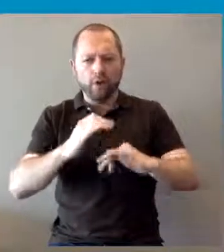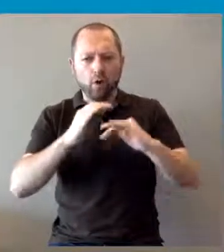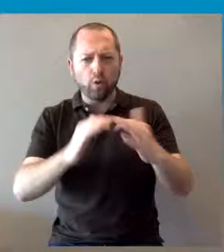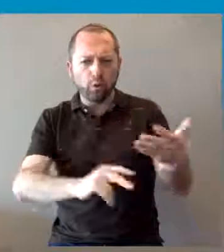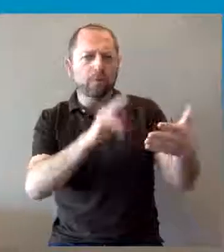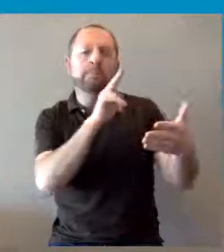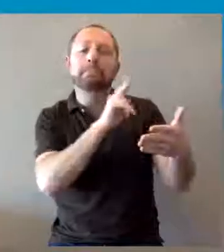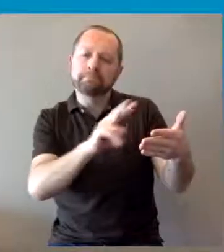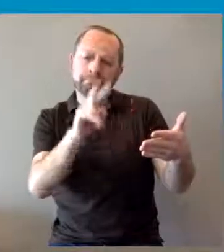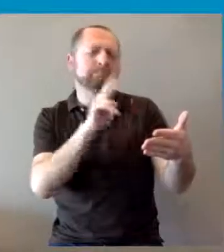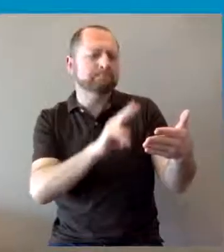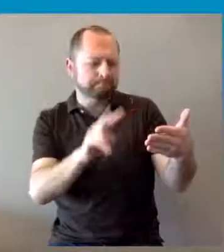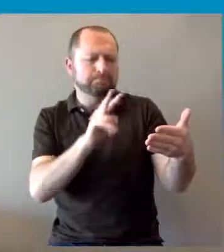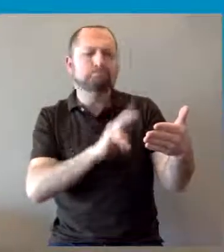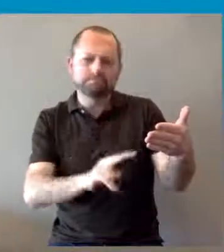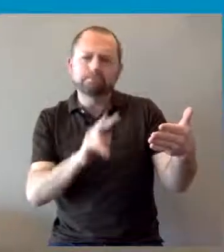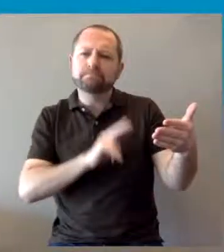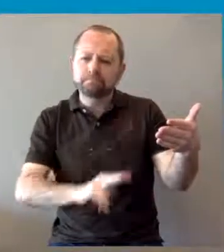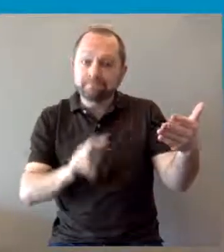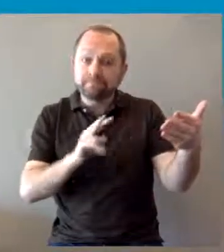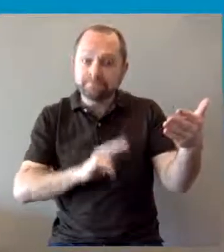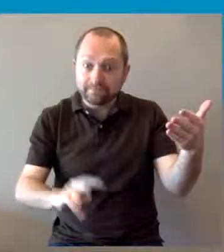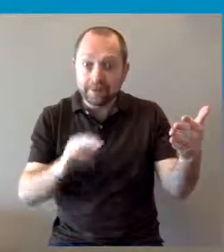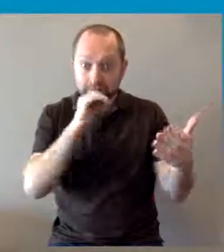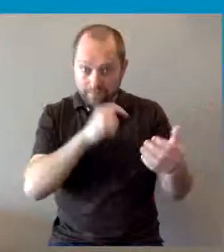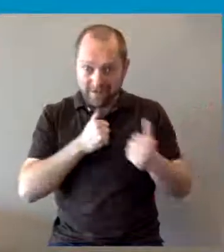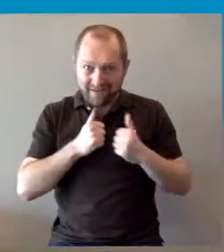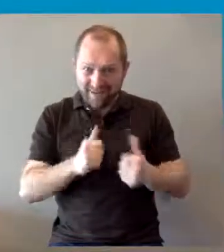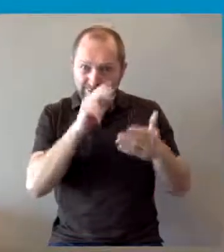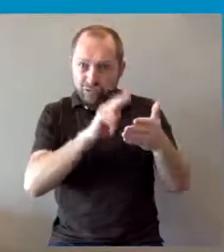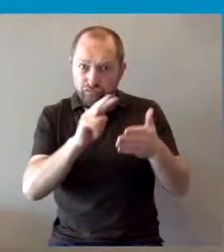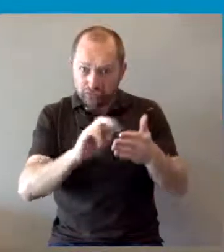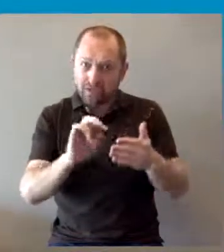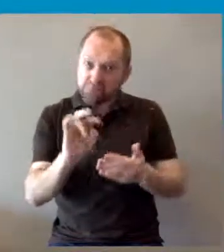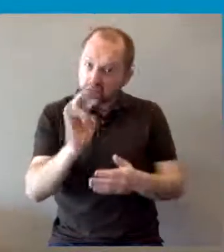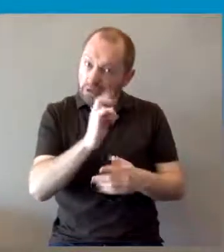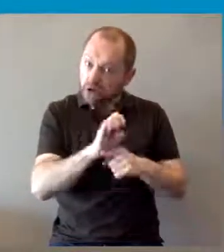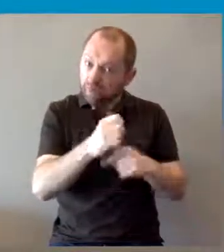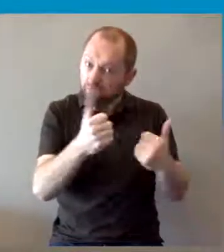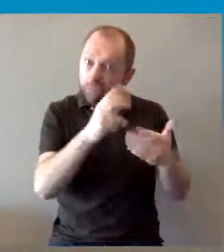you talking about the fluency of their reading? And what we mean by fluency is that they can read relatively quickly, they understand what